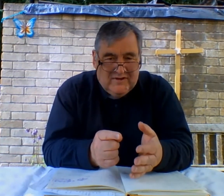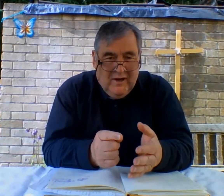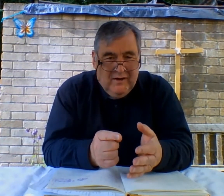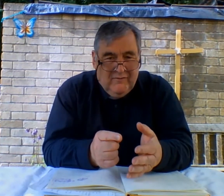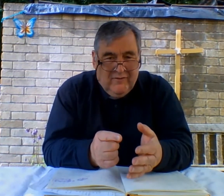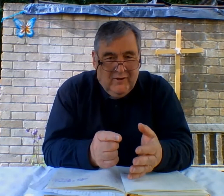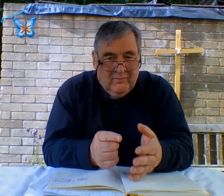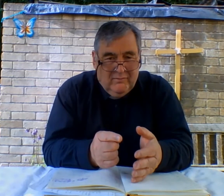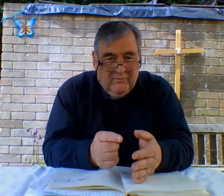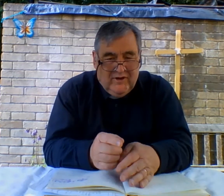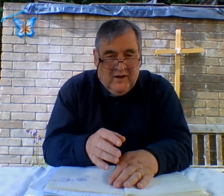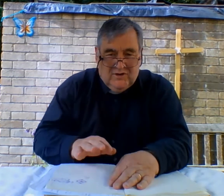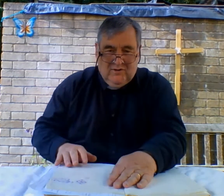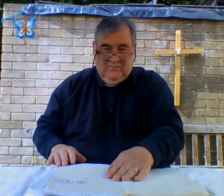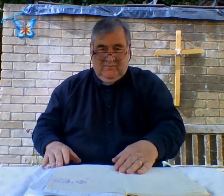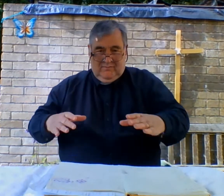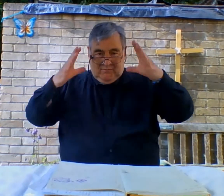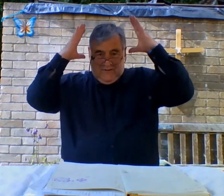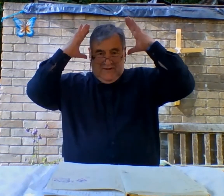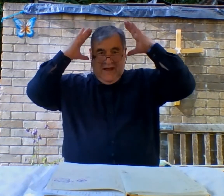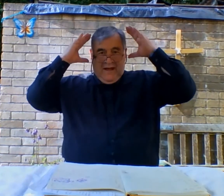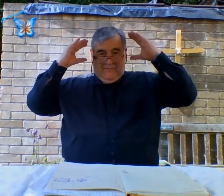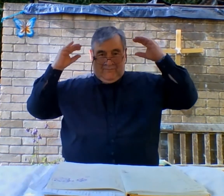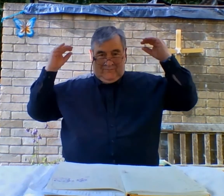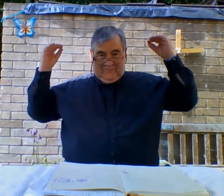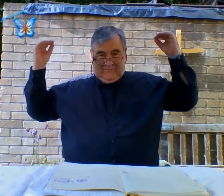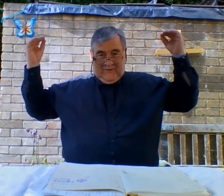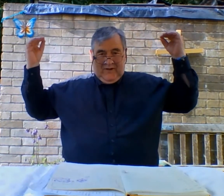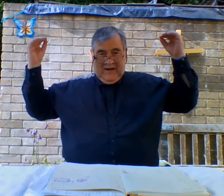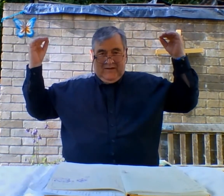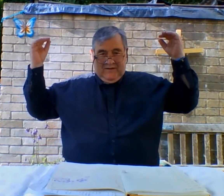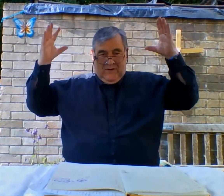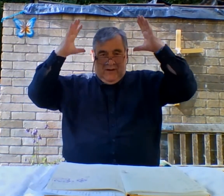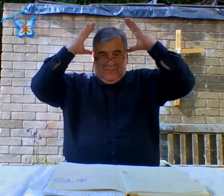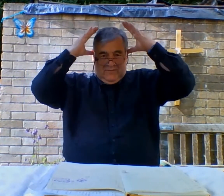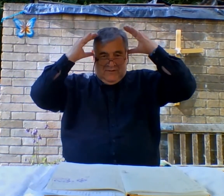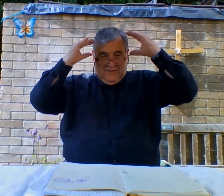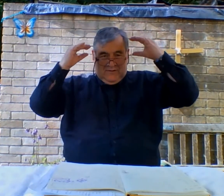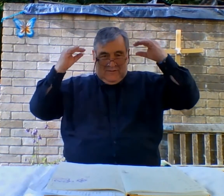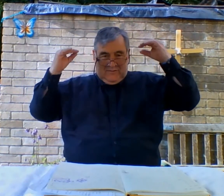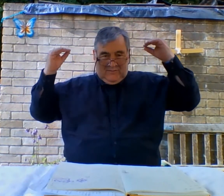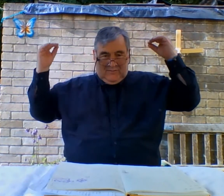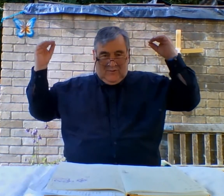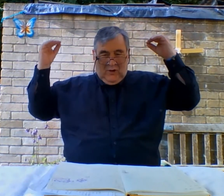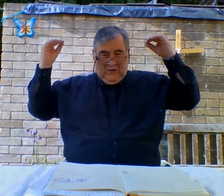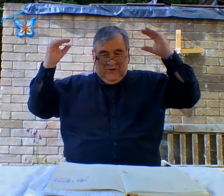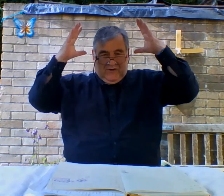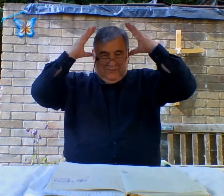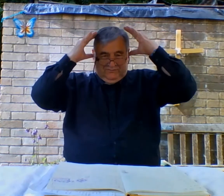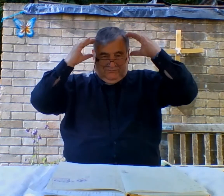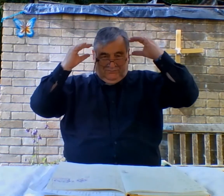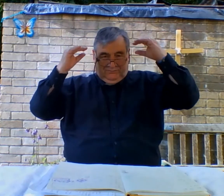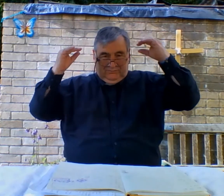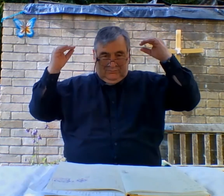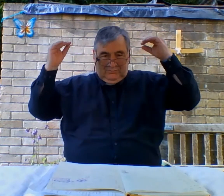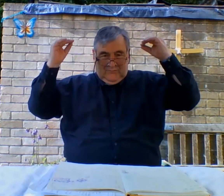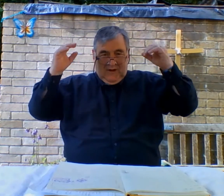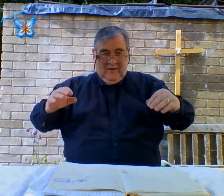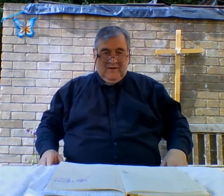sign for Dutch is the hat that the ladies wear. Holland. The sign